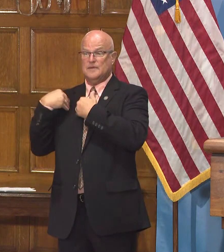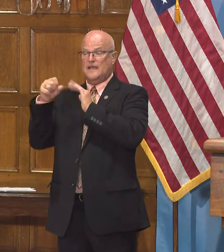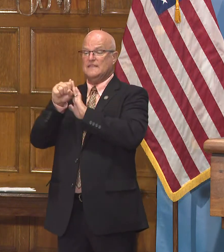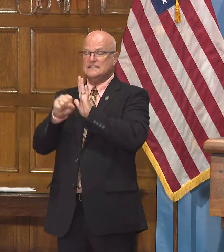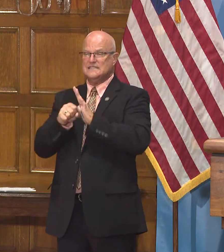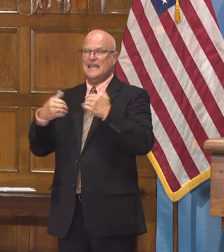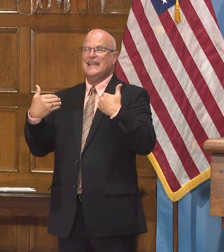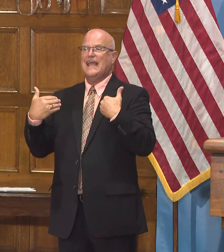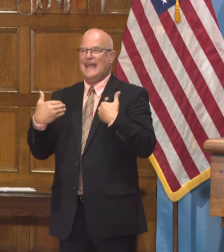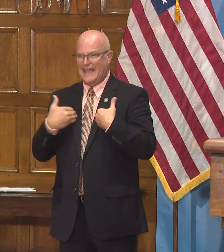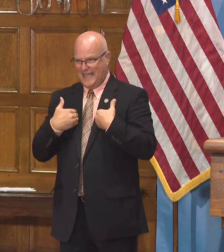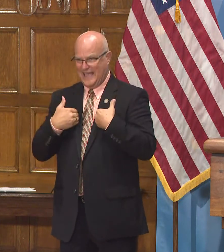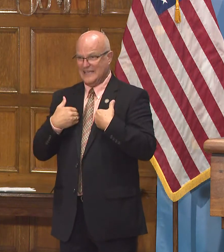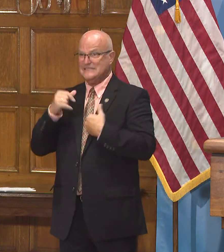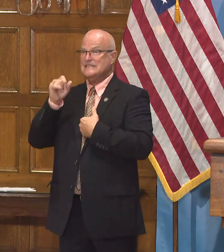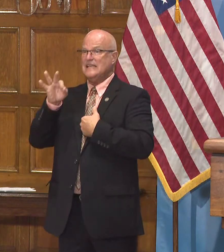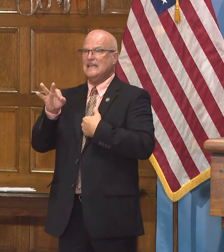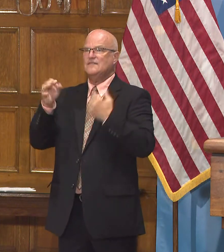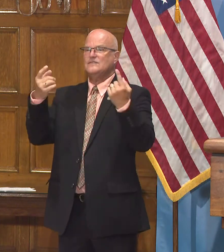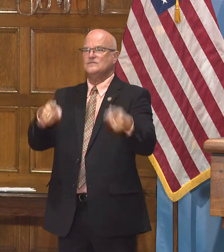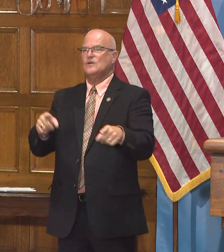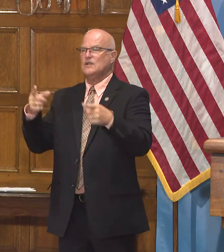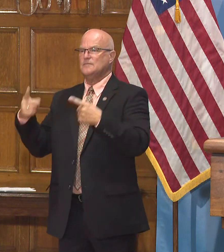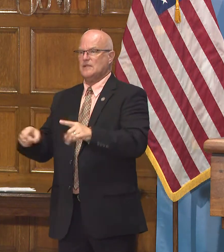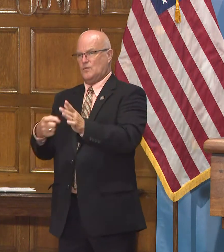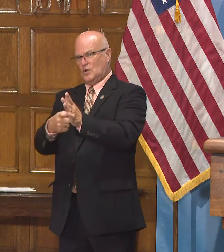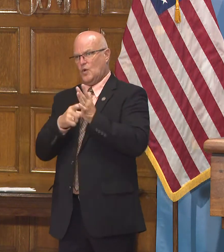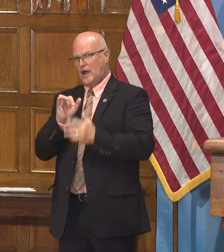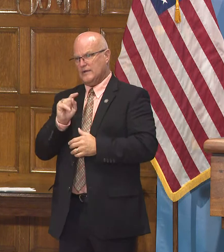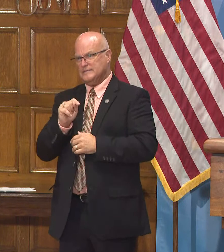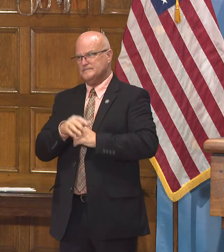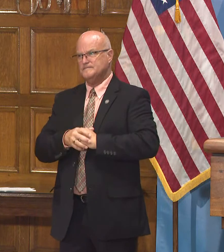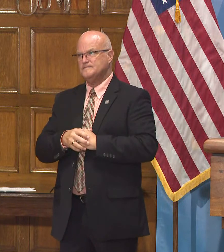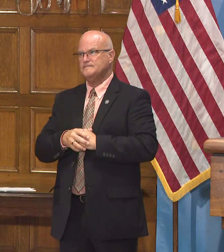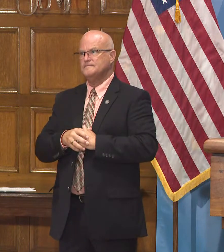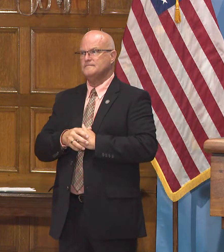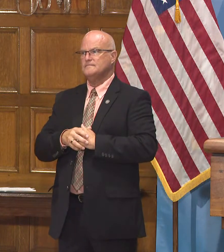state has if the circumstances require it.